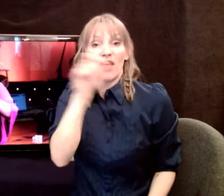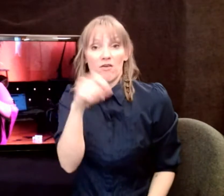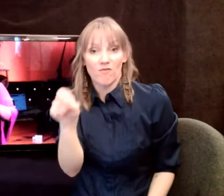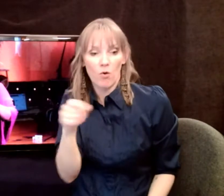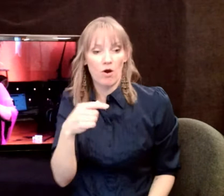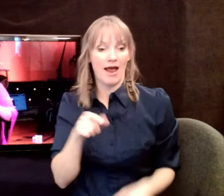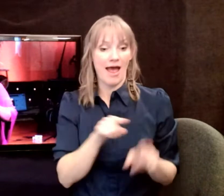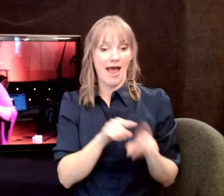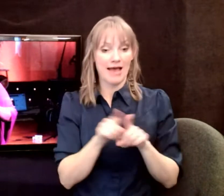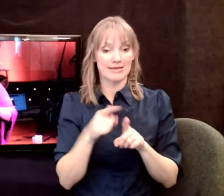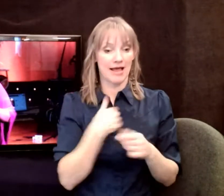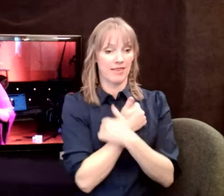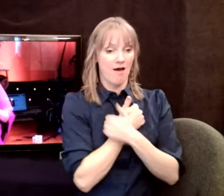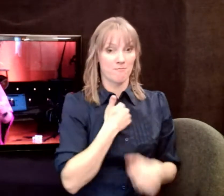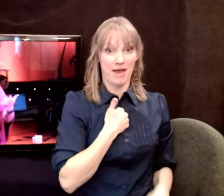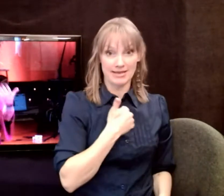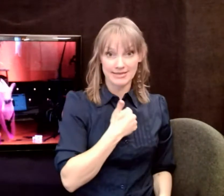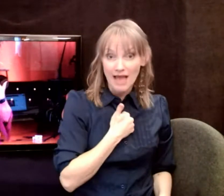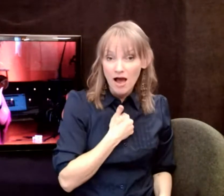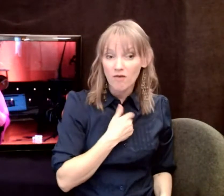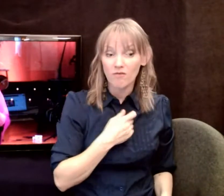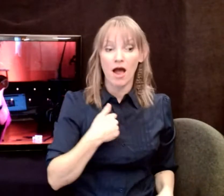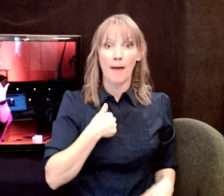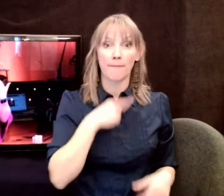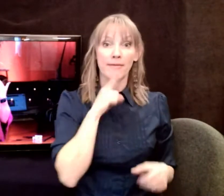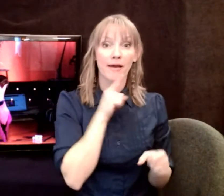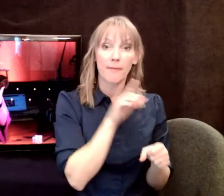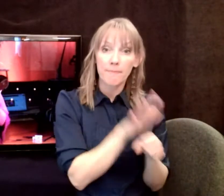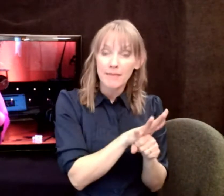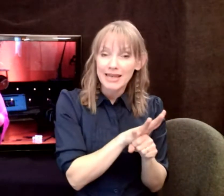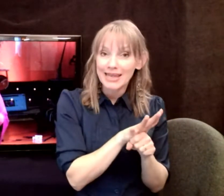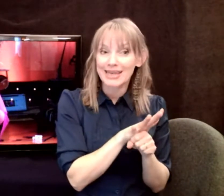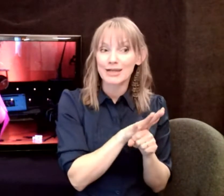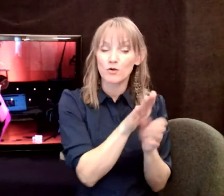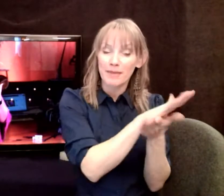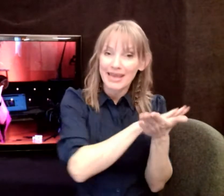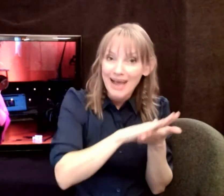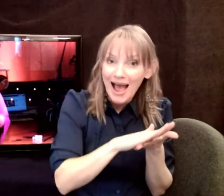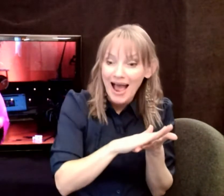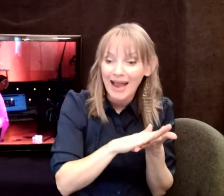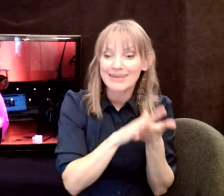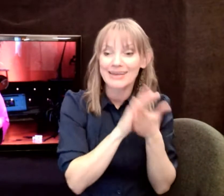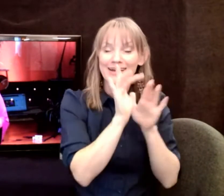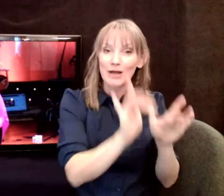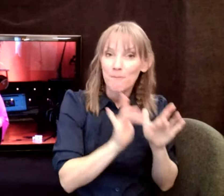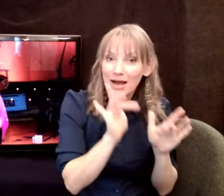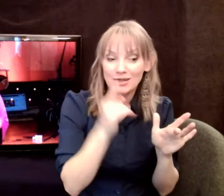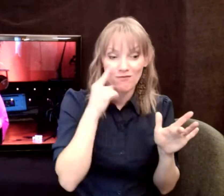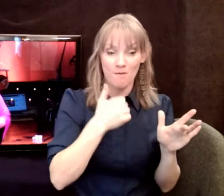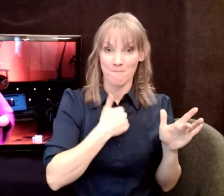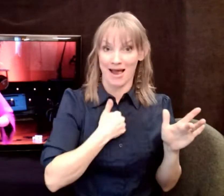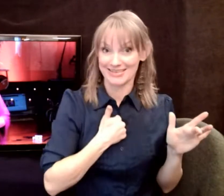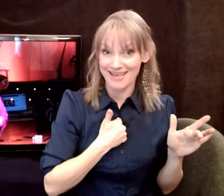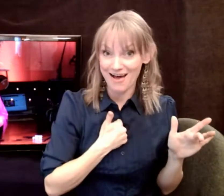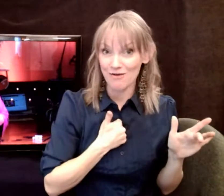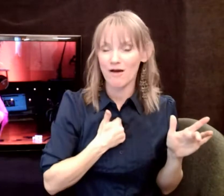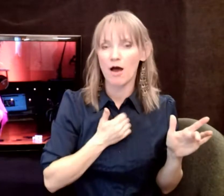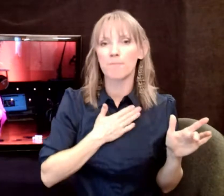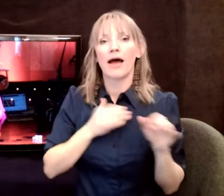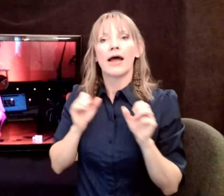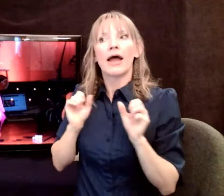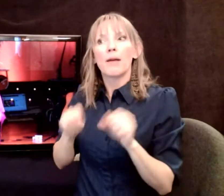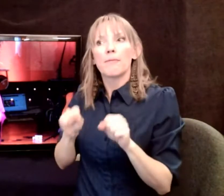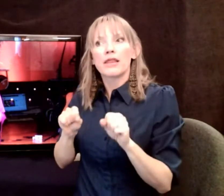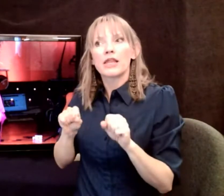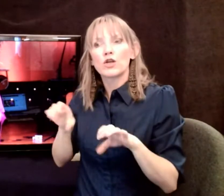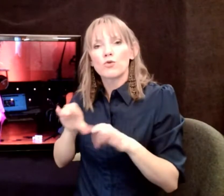love myself, as I am committed to being kind and compassionate towards myself, my ability to do that